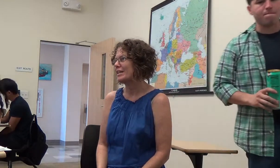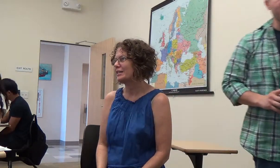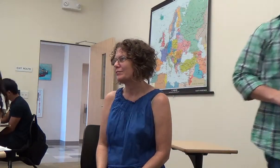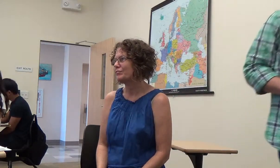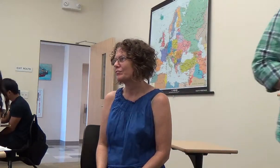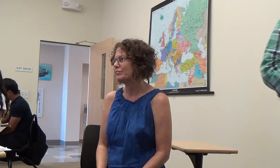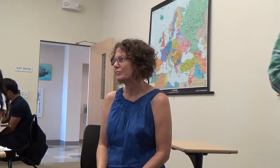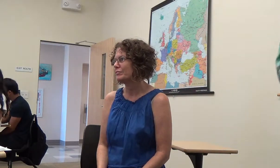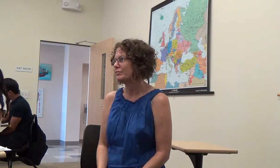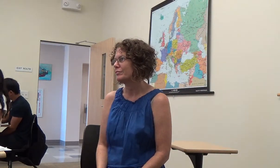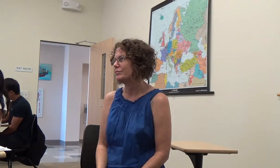have your 49er gear.